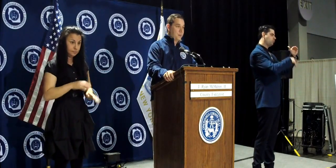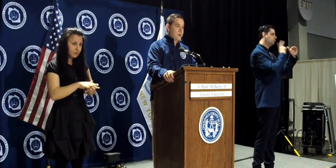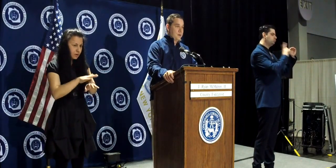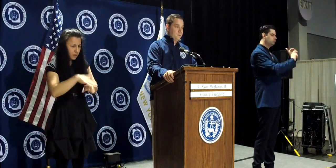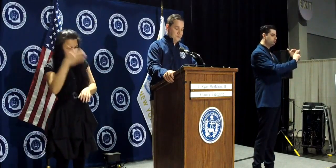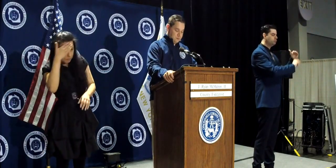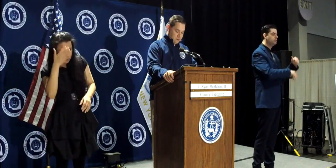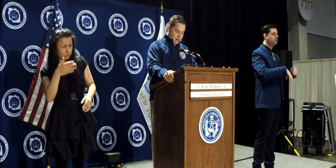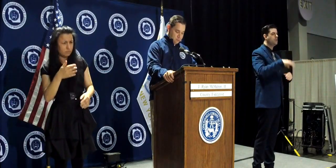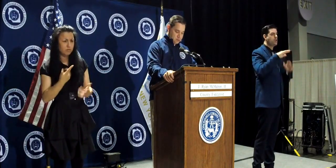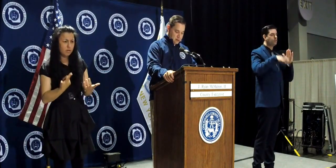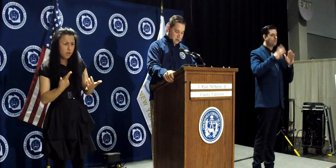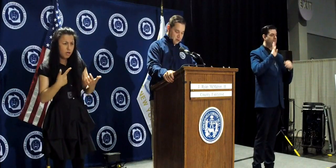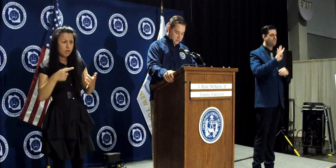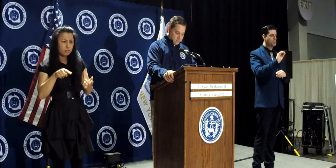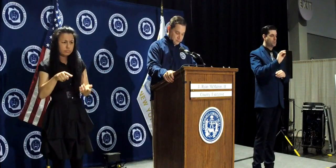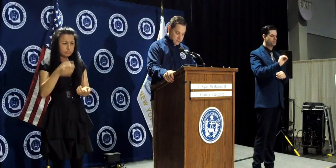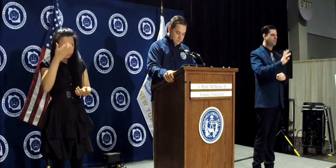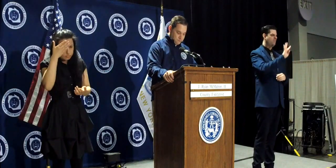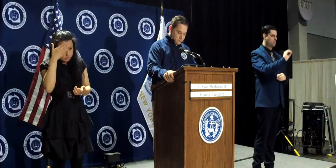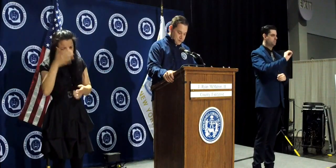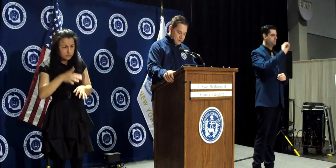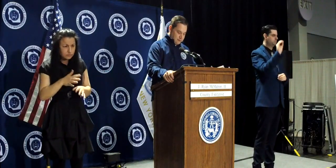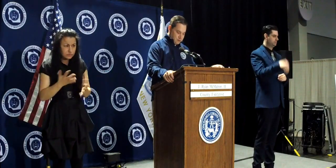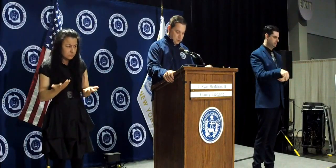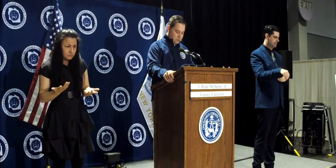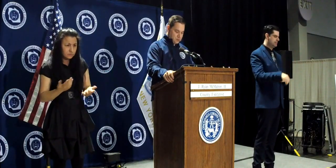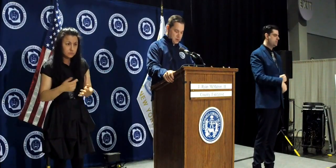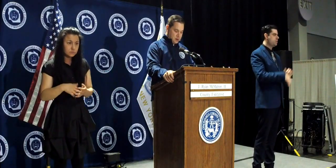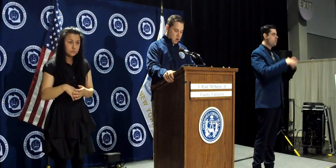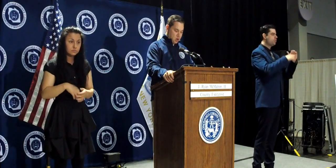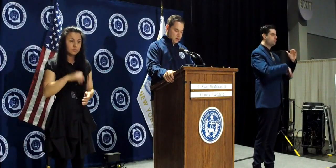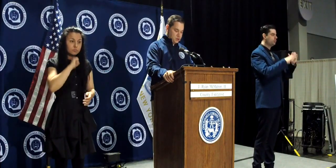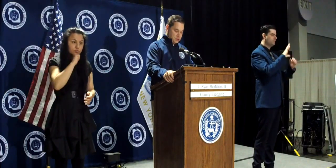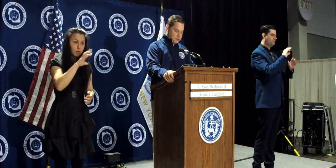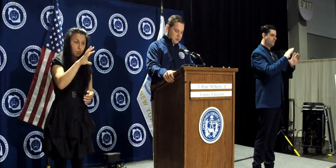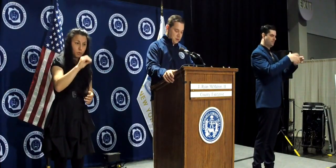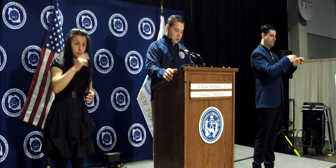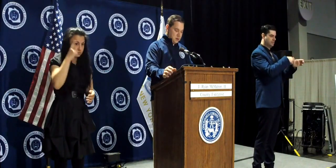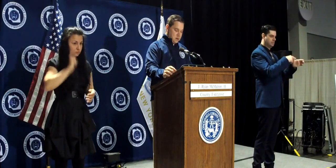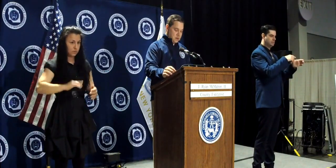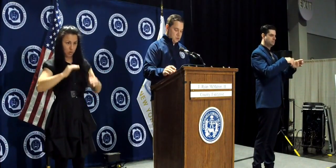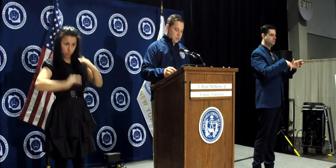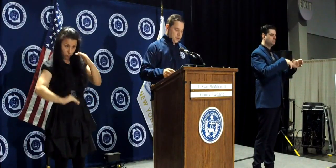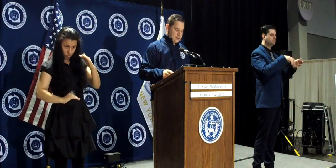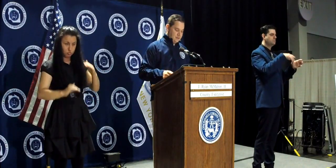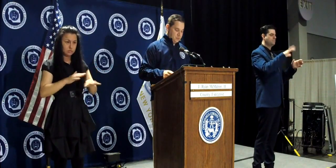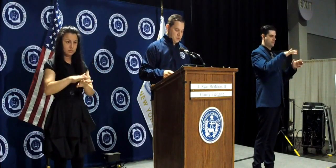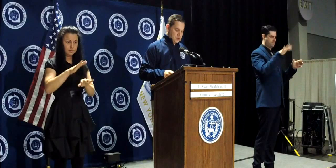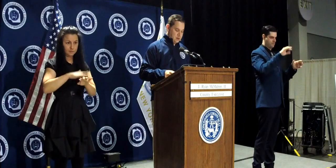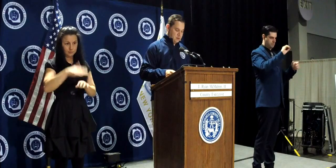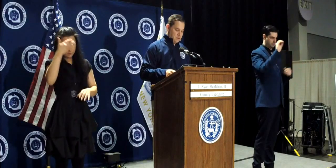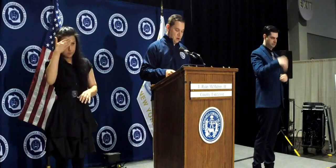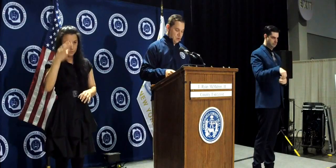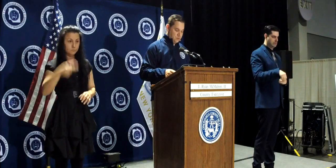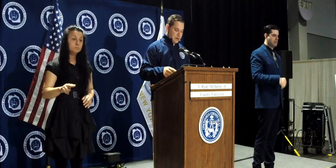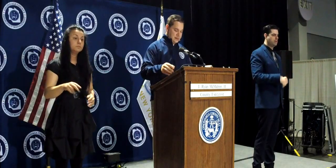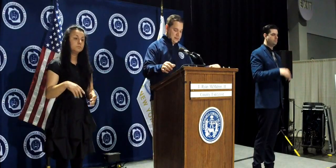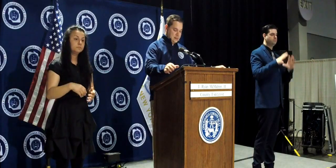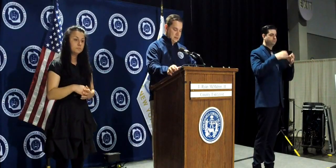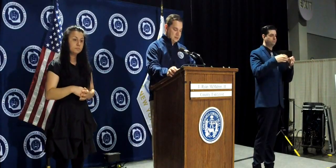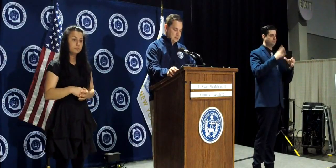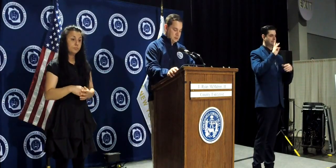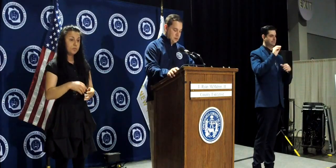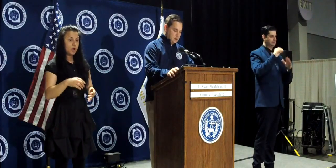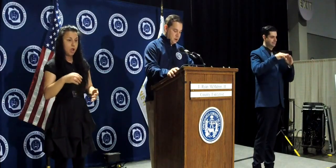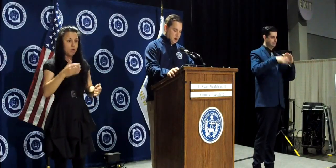40, 55% are under 50, 73% are under 60, and 27% of our